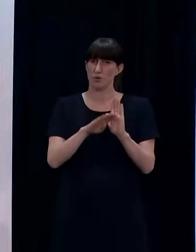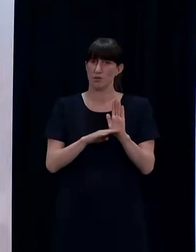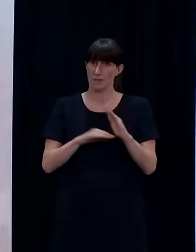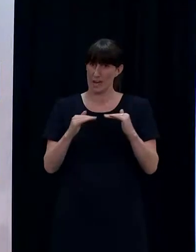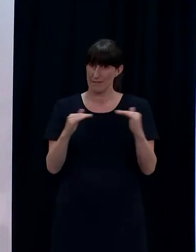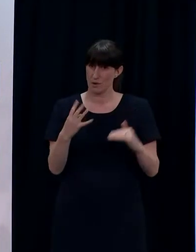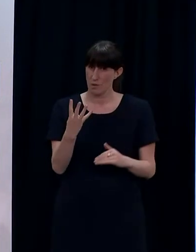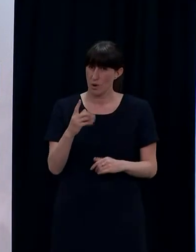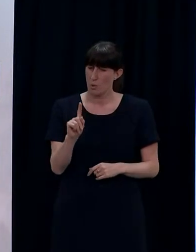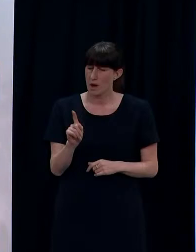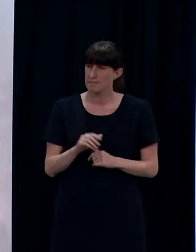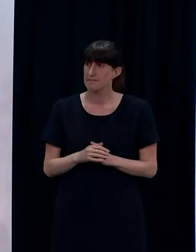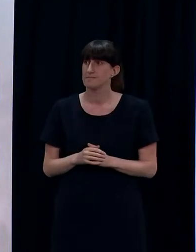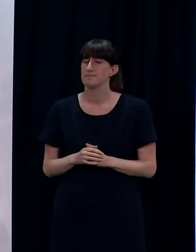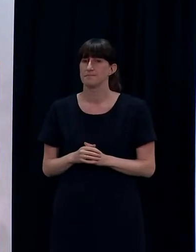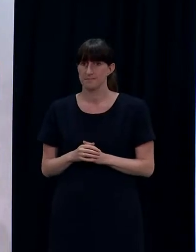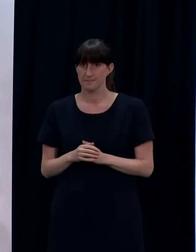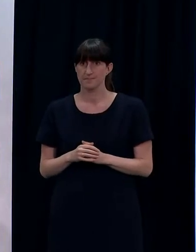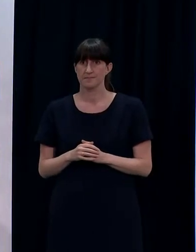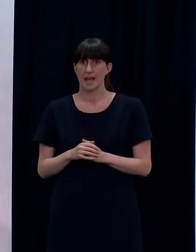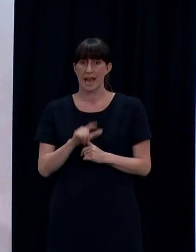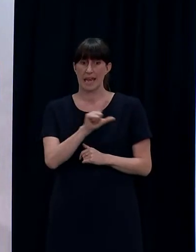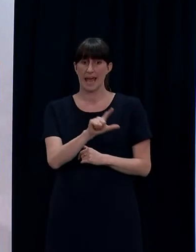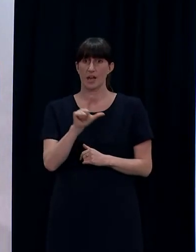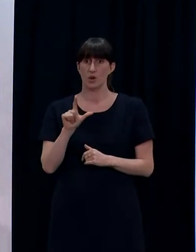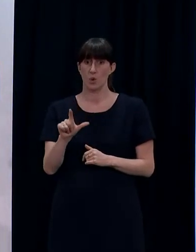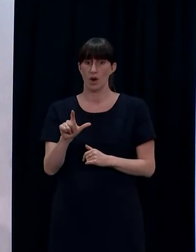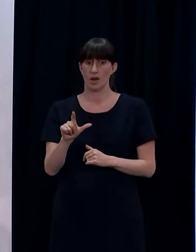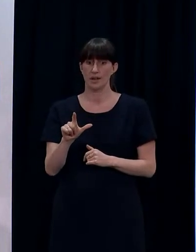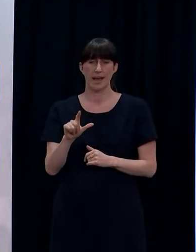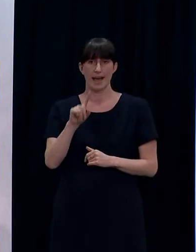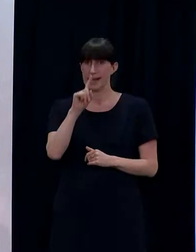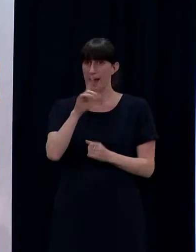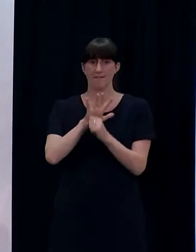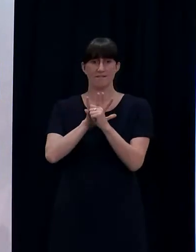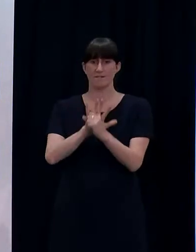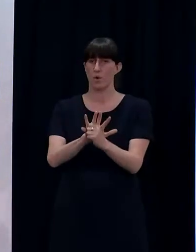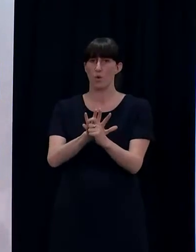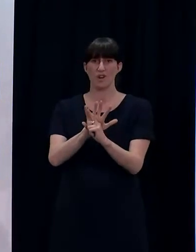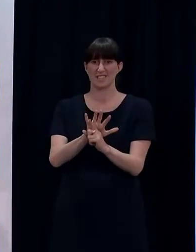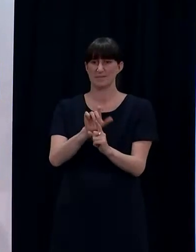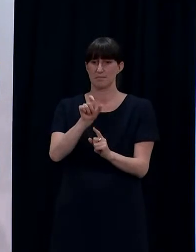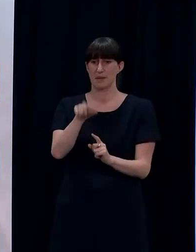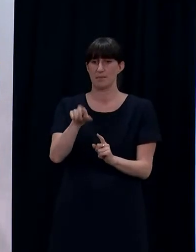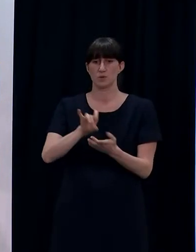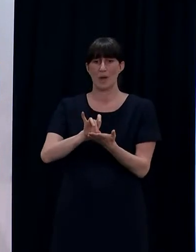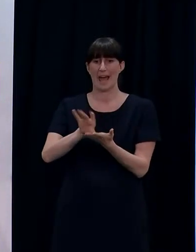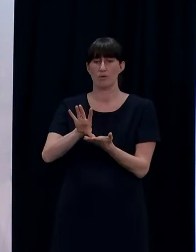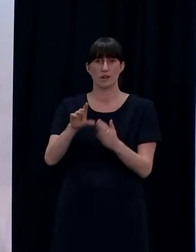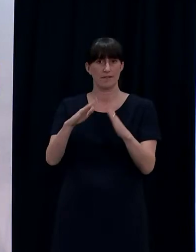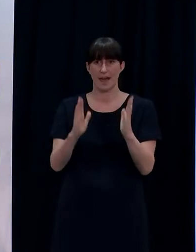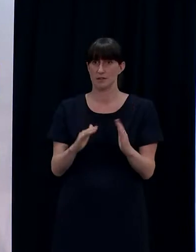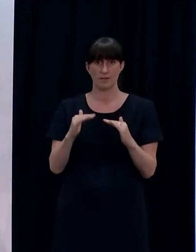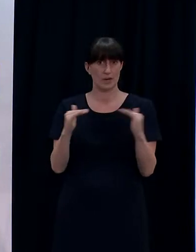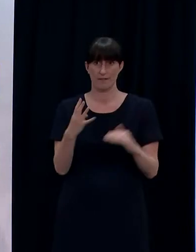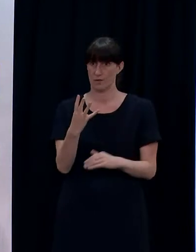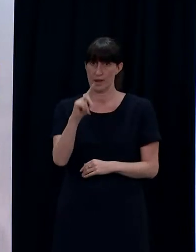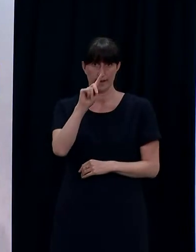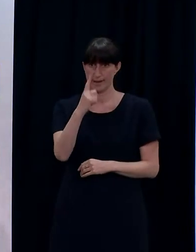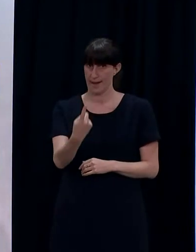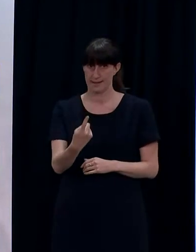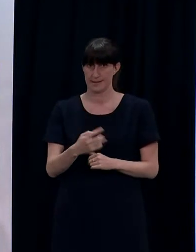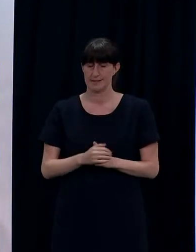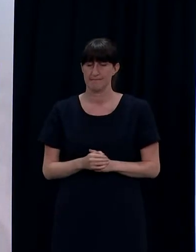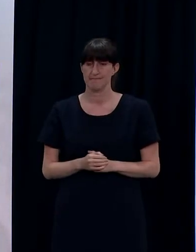4, enforcing an eviction is not allowed under the rules under alert level 4. The question that has been raised